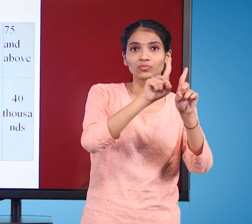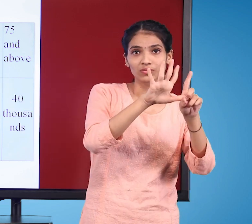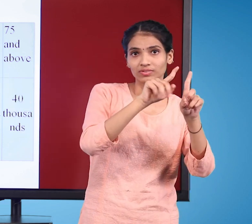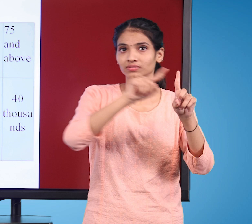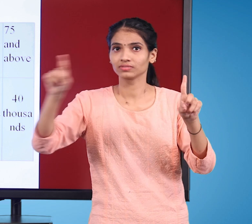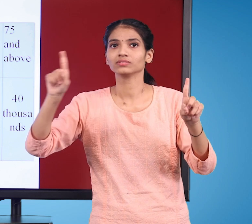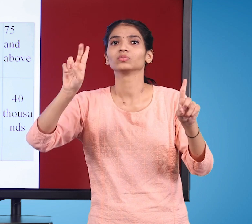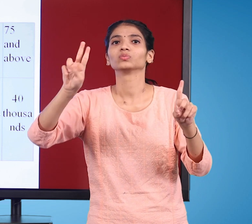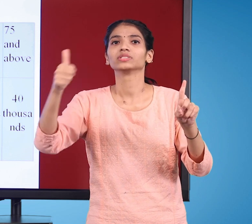15 to 29,